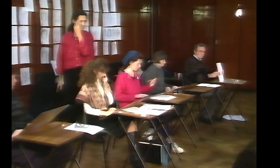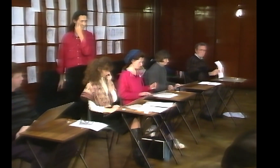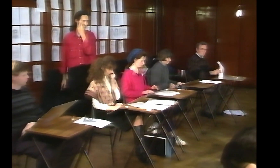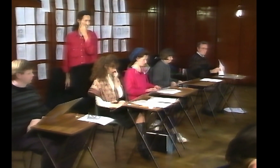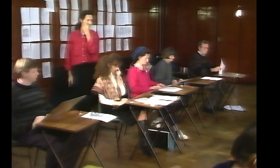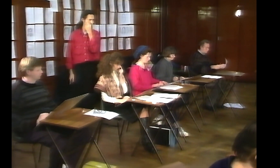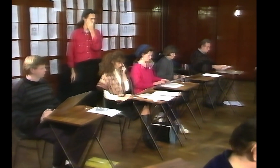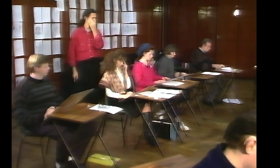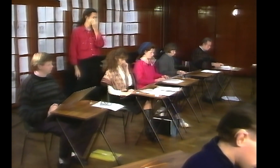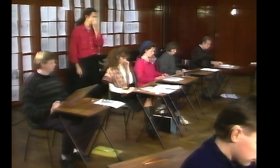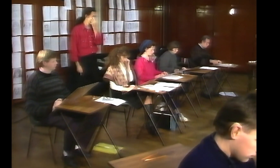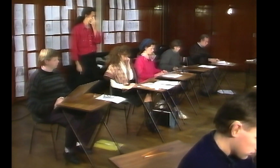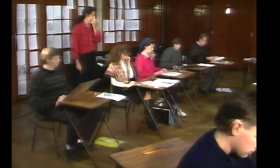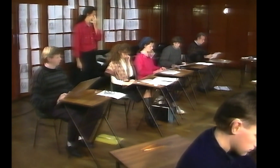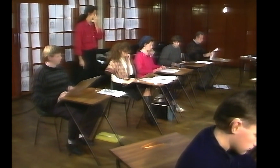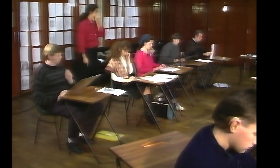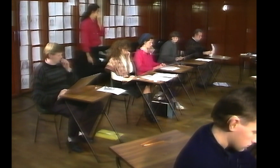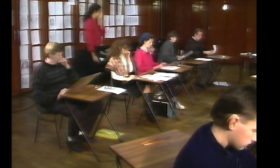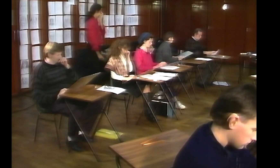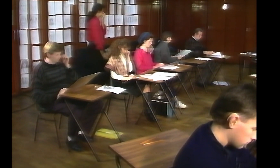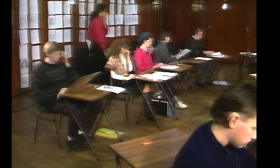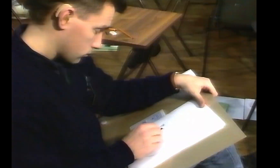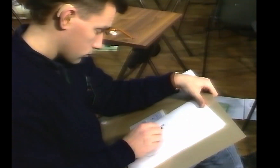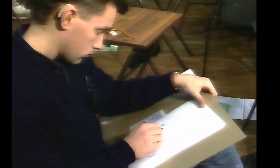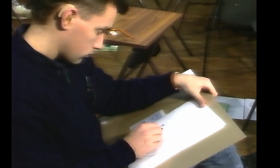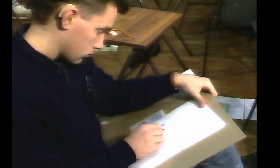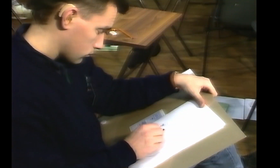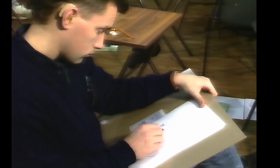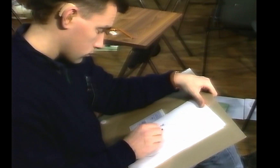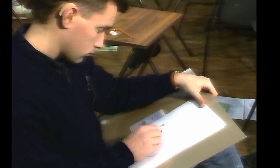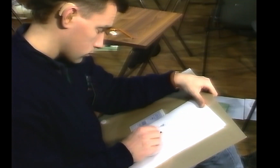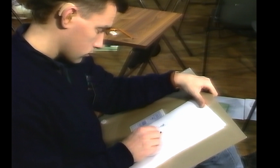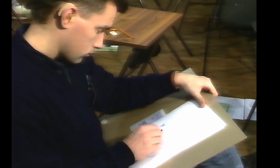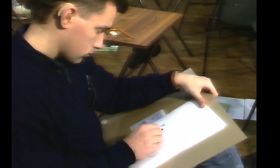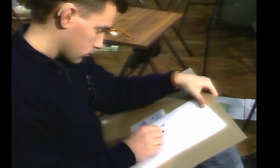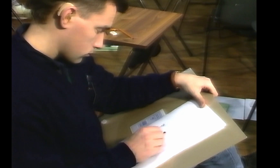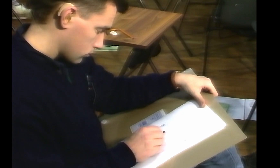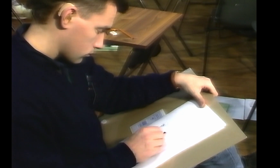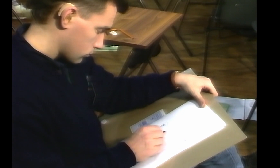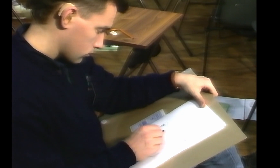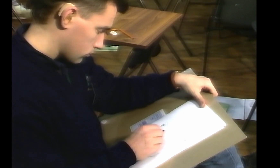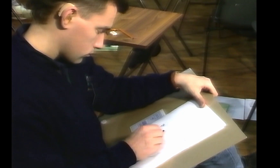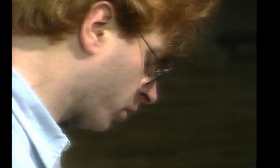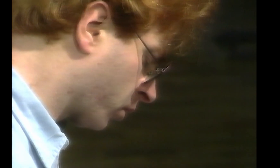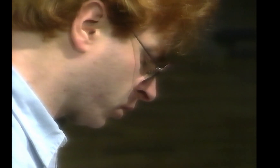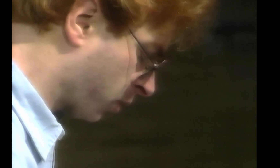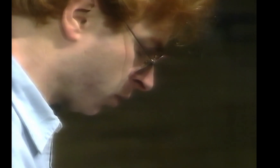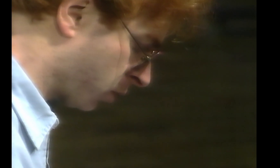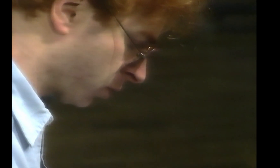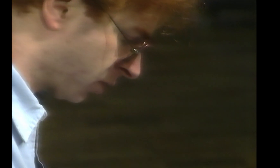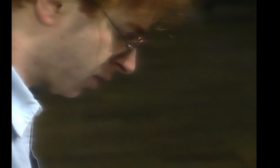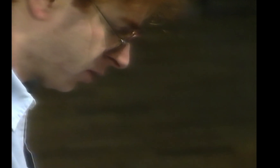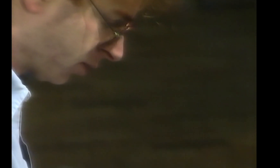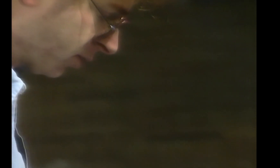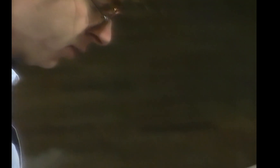I will throw out ideas and make them aware that they have deaf ways and power, and have deaf